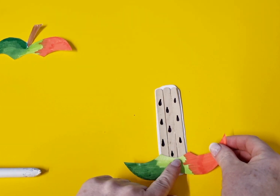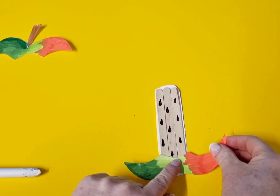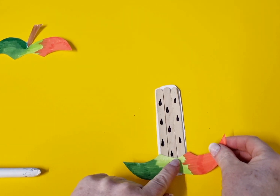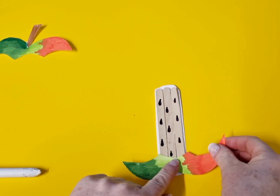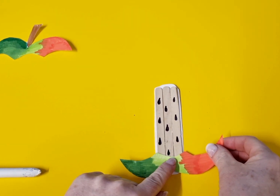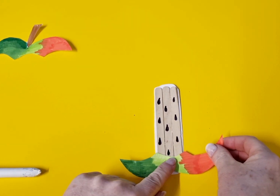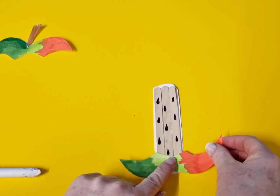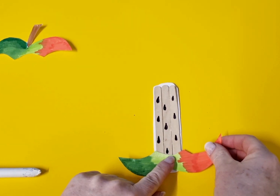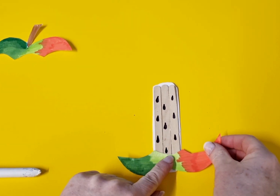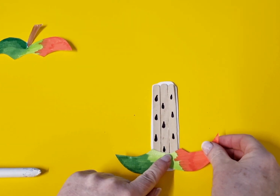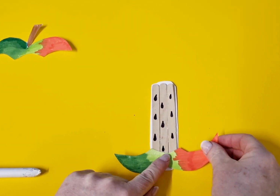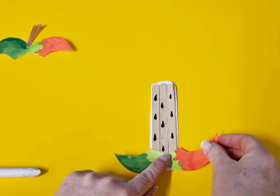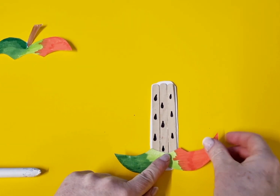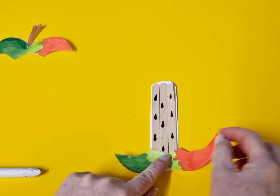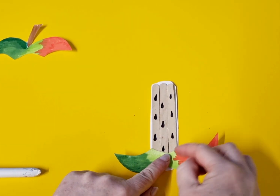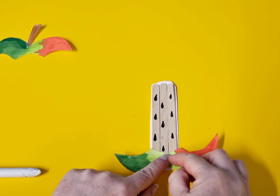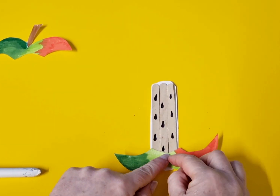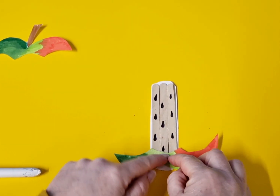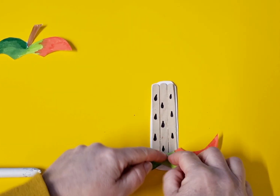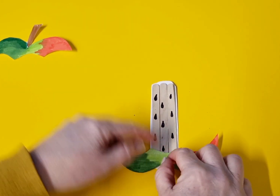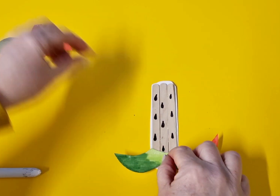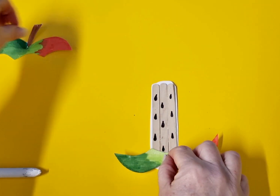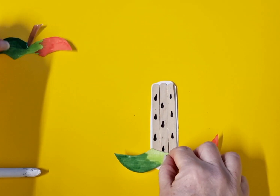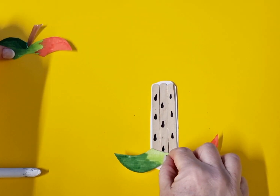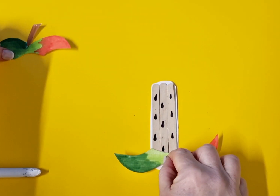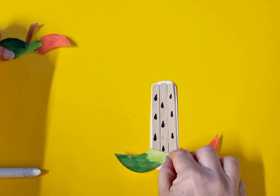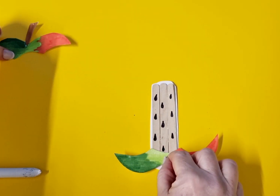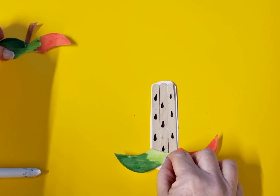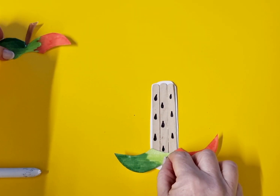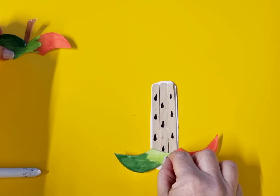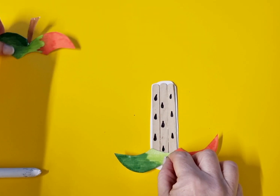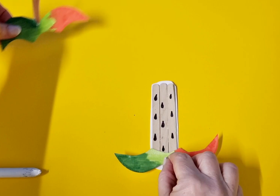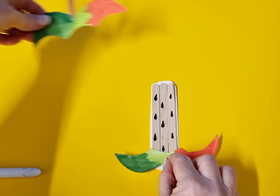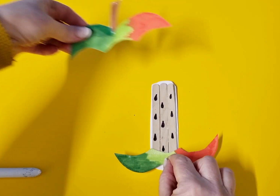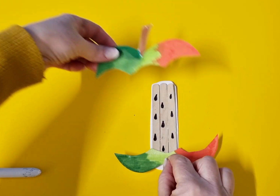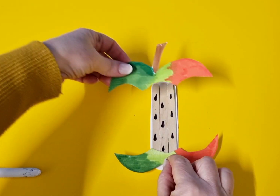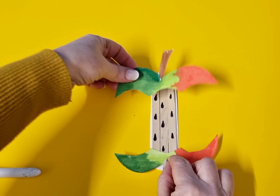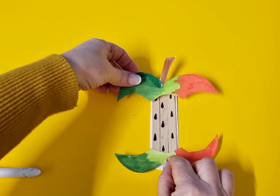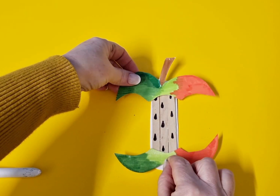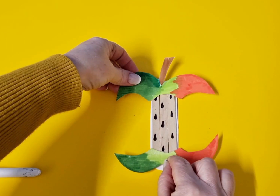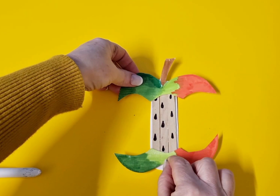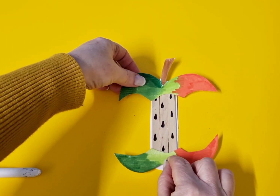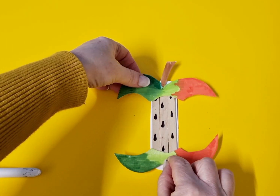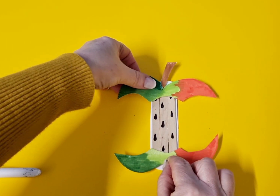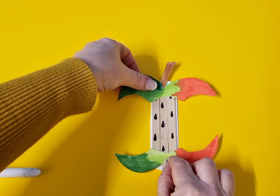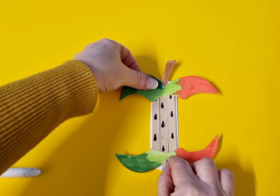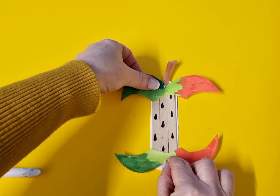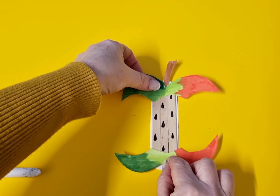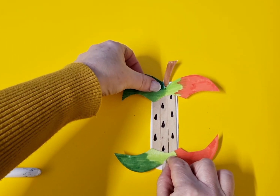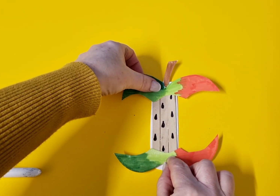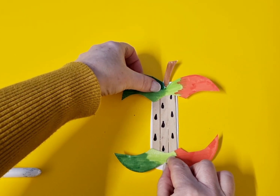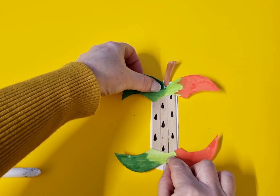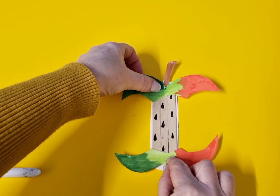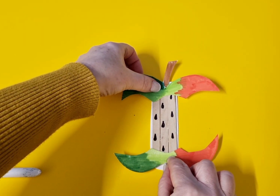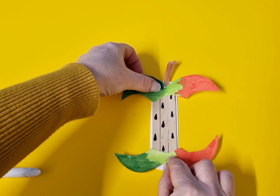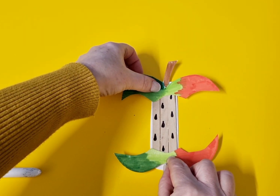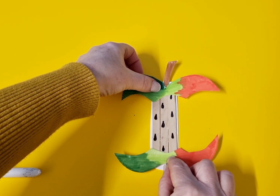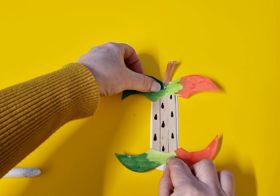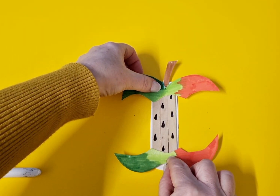the bottom of our apple to the bottom and the top of our apple to the top.